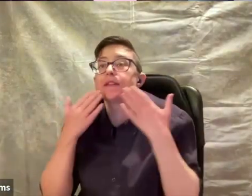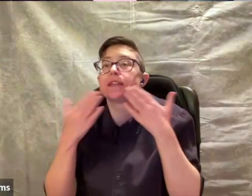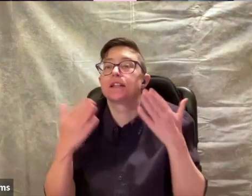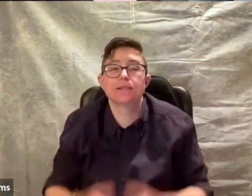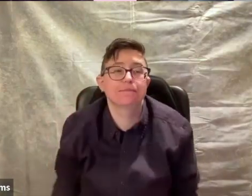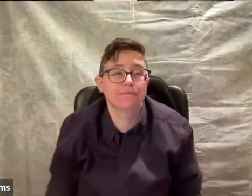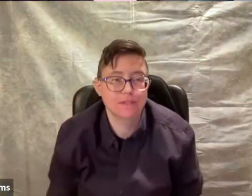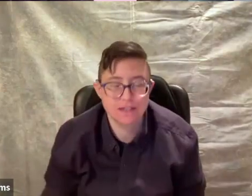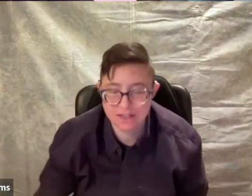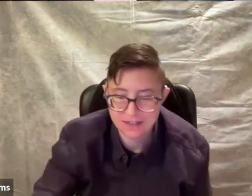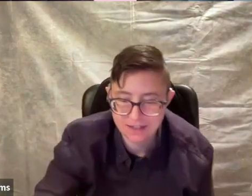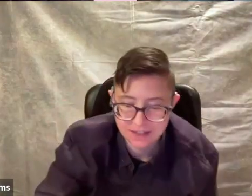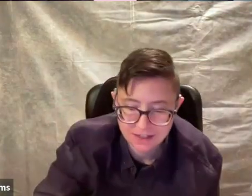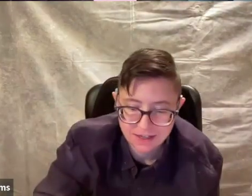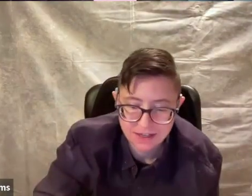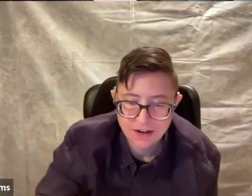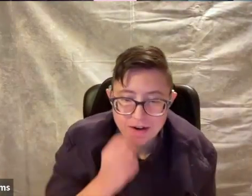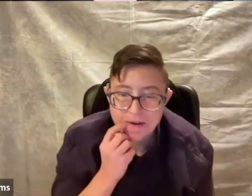Thank you.